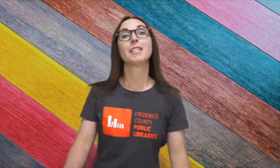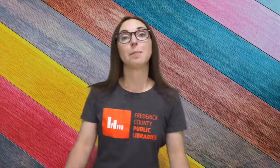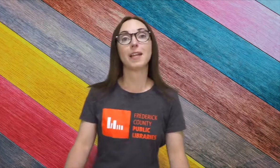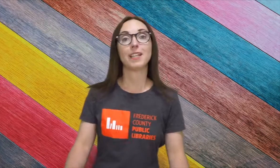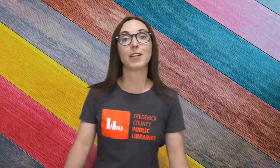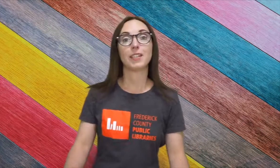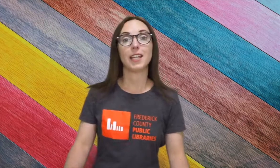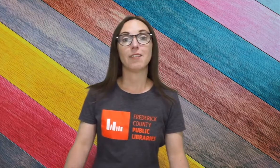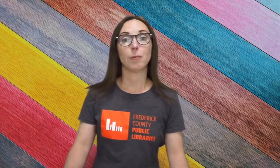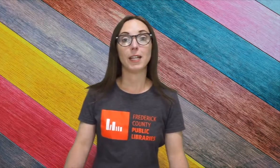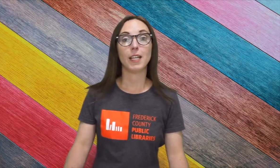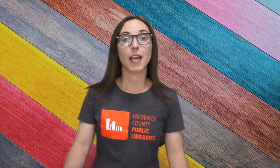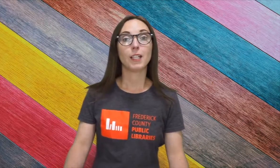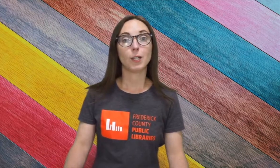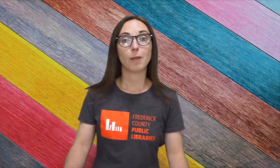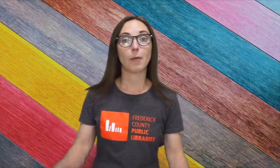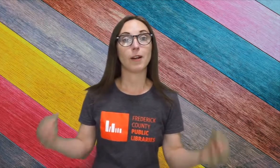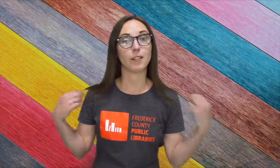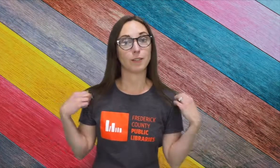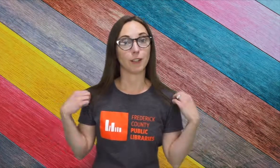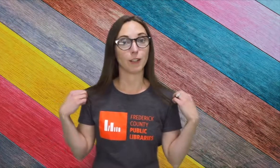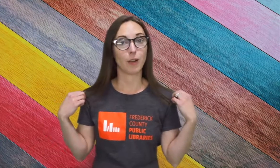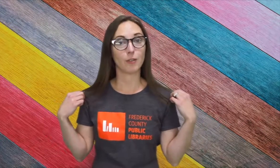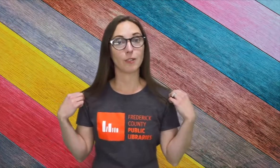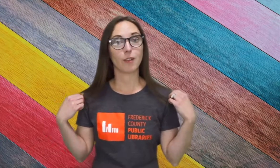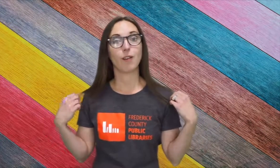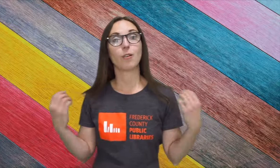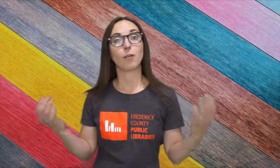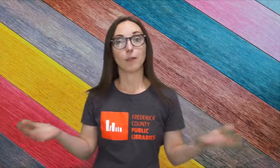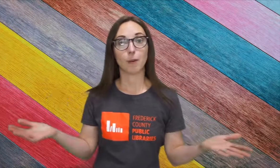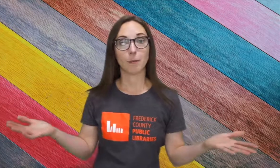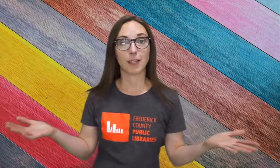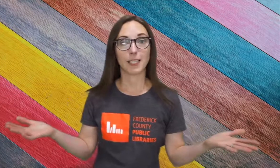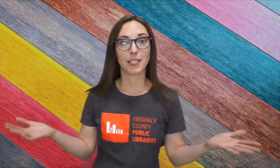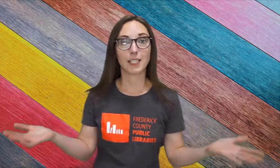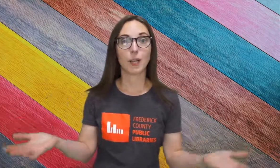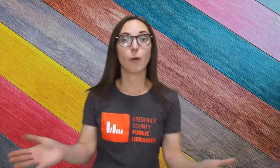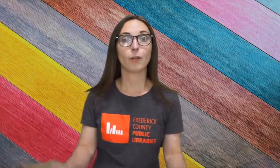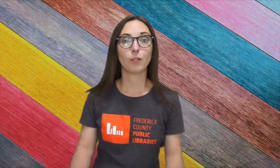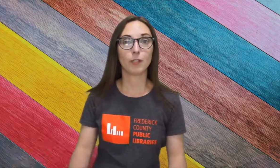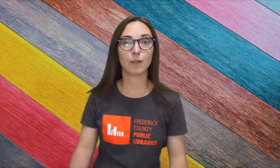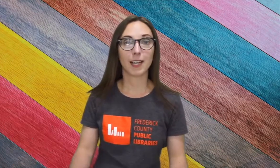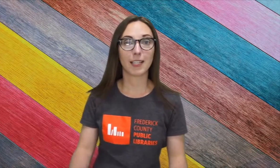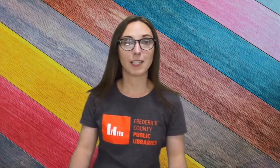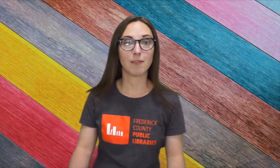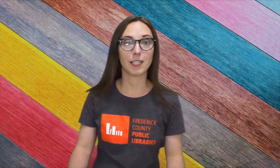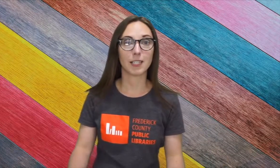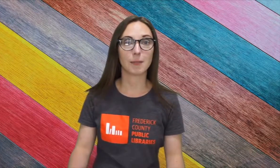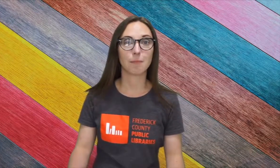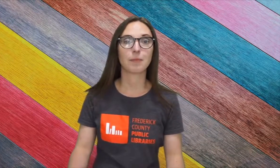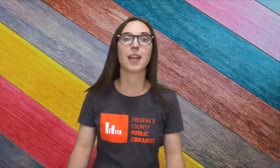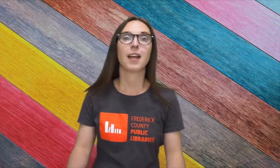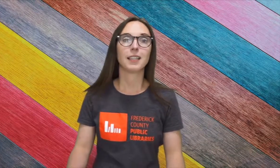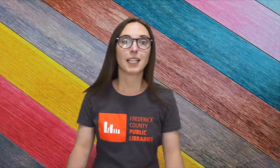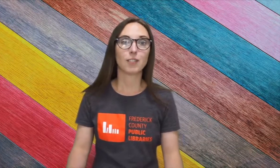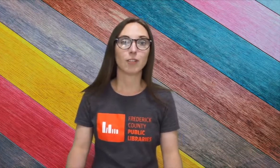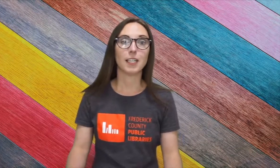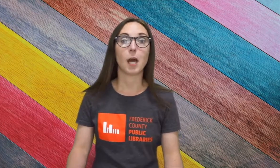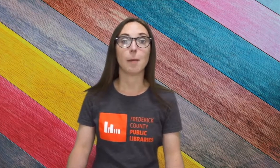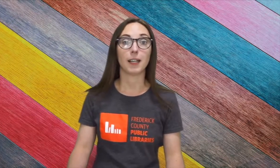Depending on the day of the week, you might wear different clothes, go different places, or do different activities. Let's read about a kid